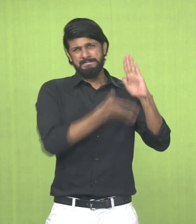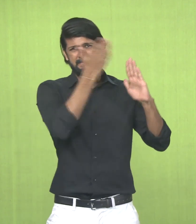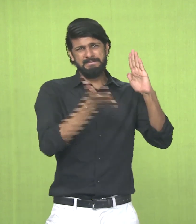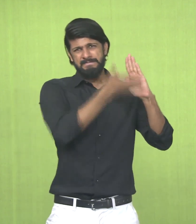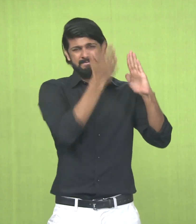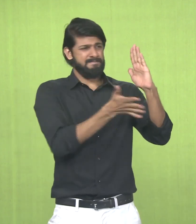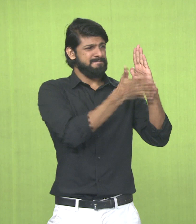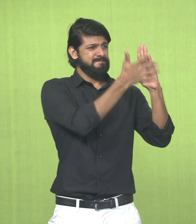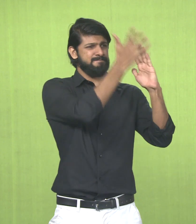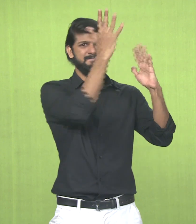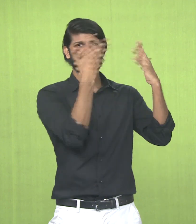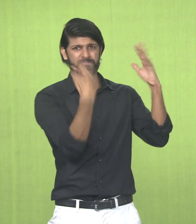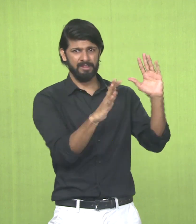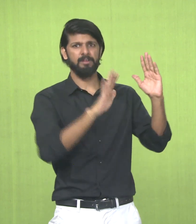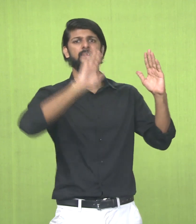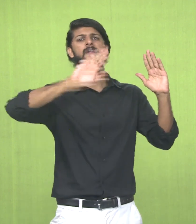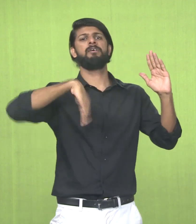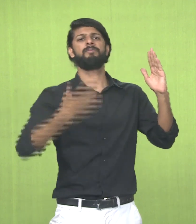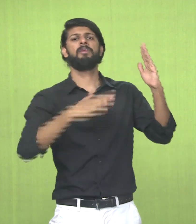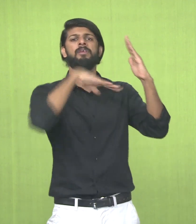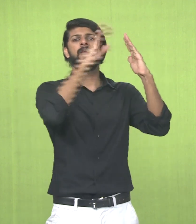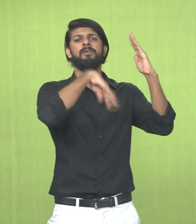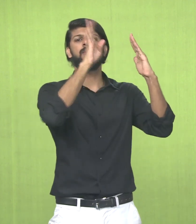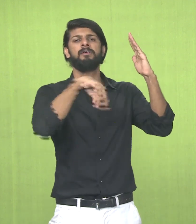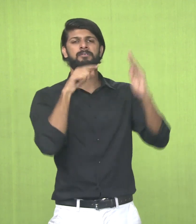or the dry fresco tempera on wall.